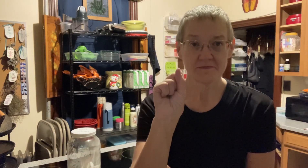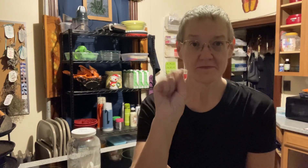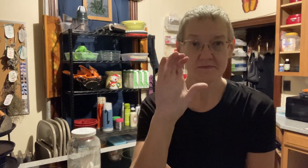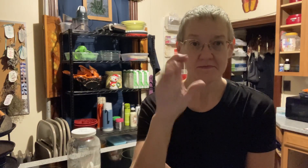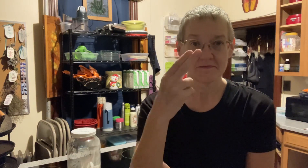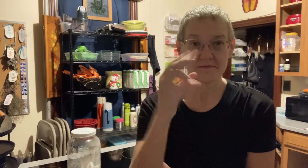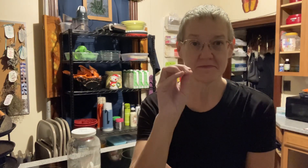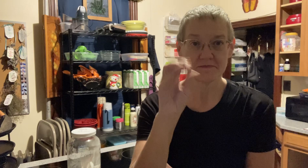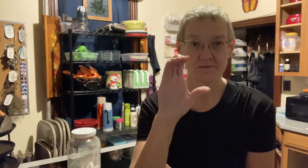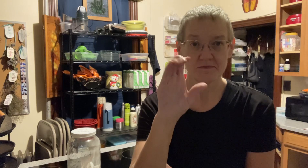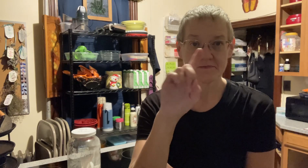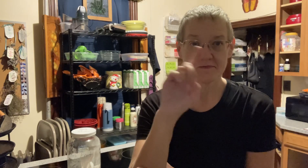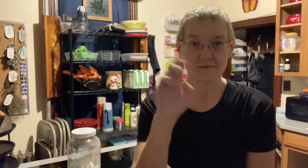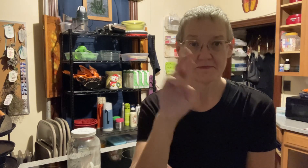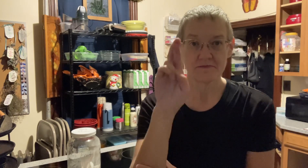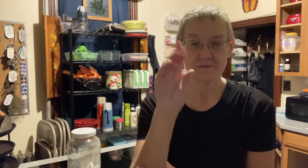2 tablespoons.